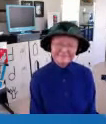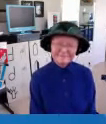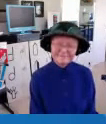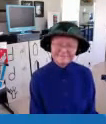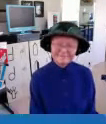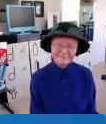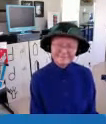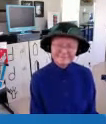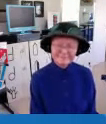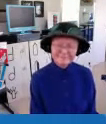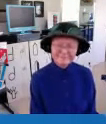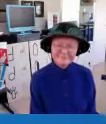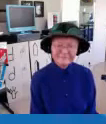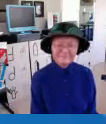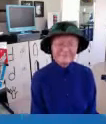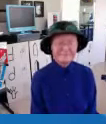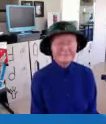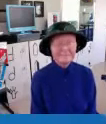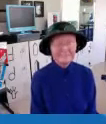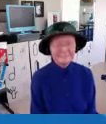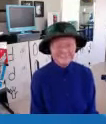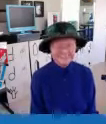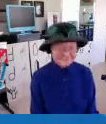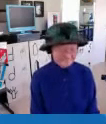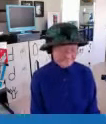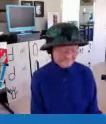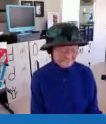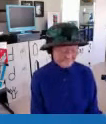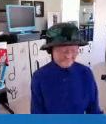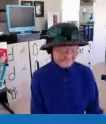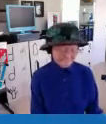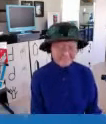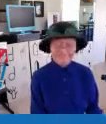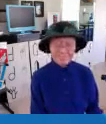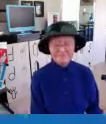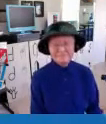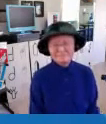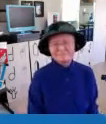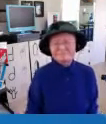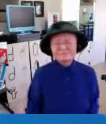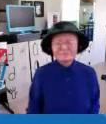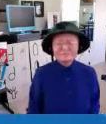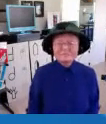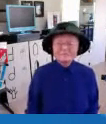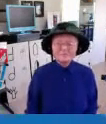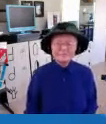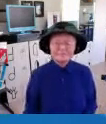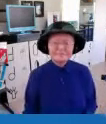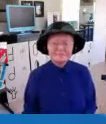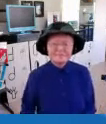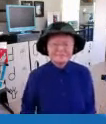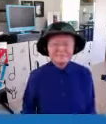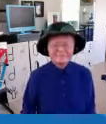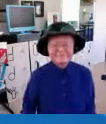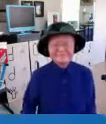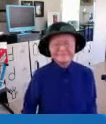think numbers and prepositions and body parts are things that people wouldn't think are very interesting, but I found